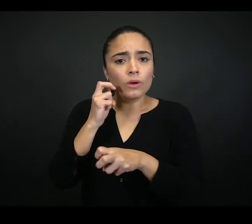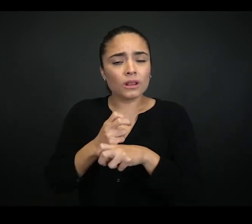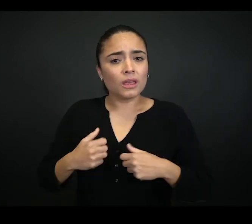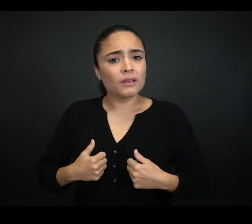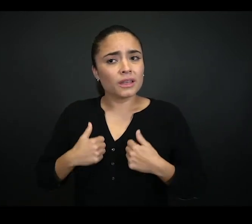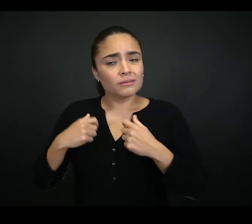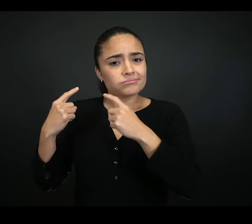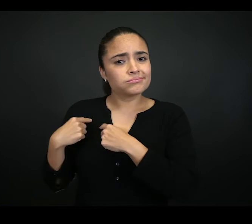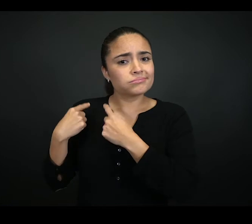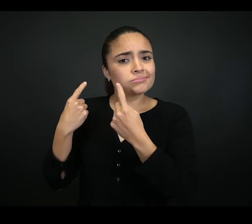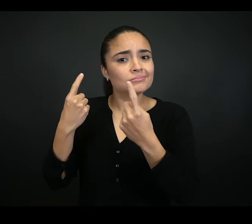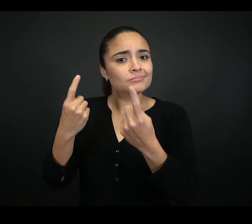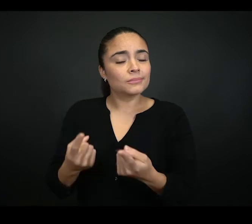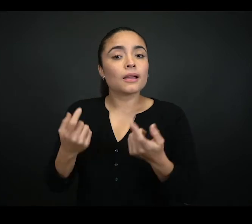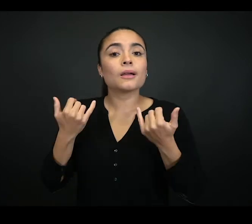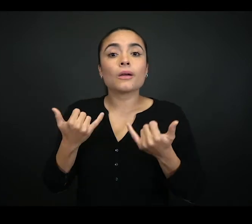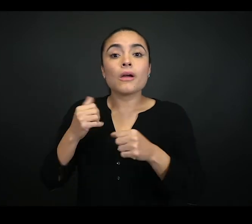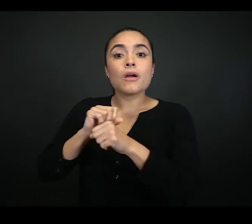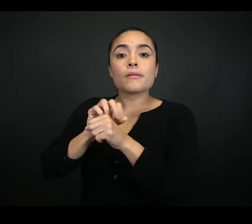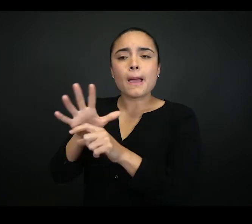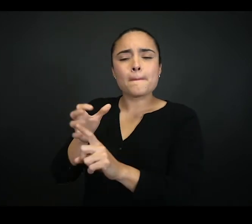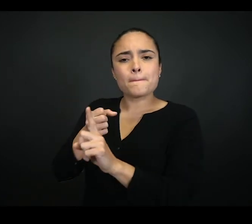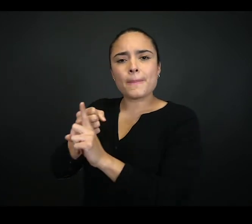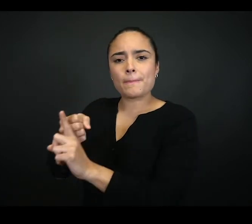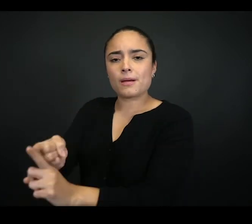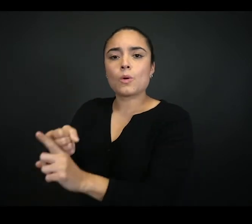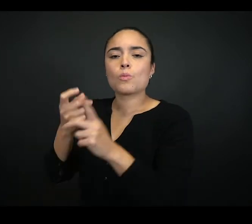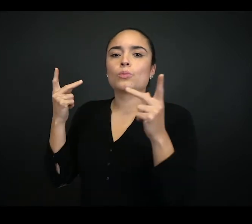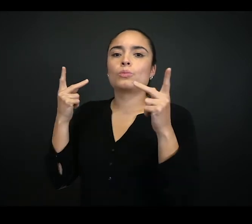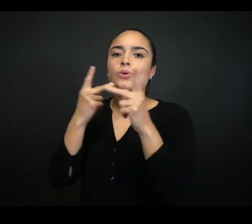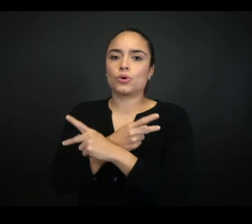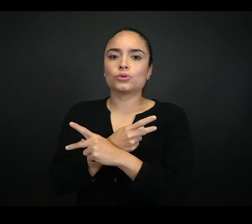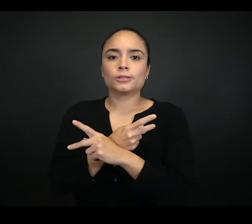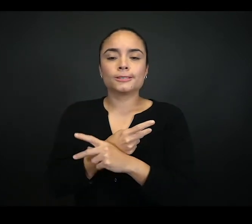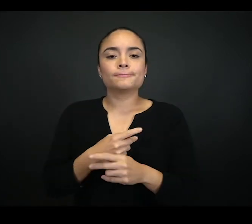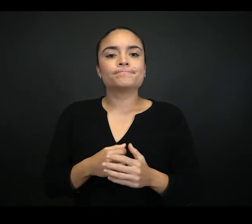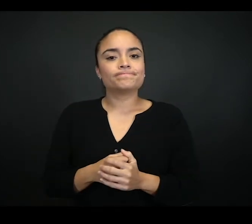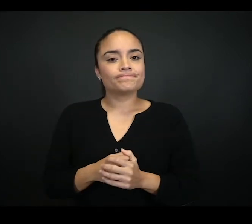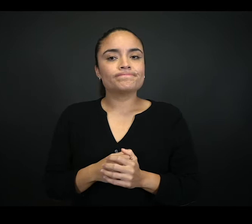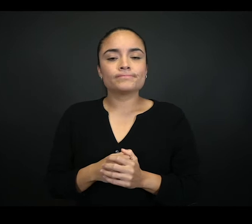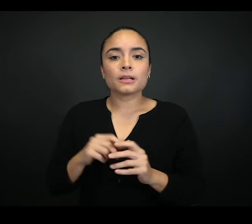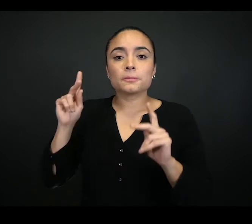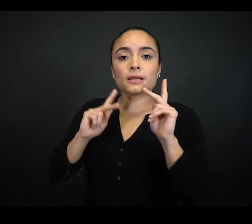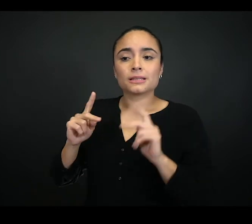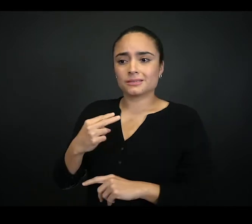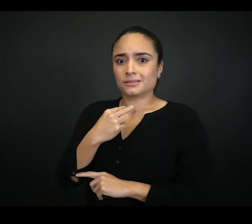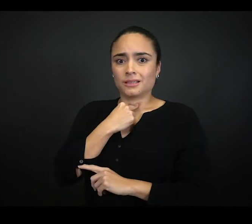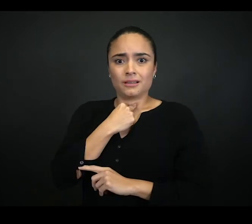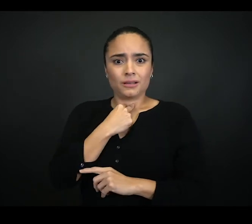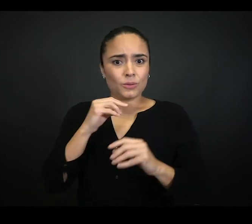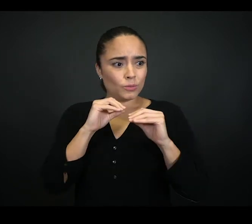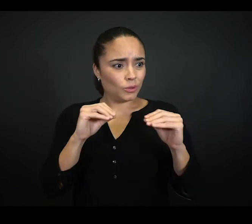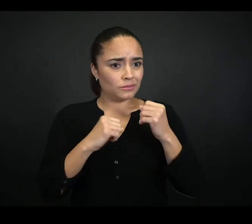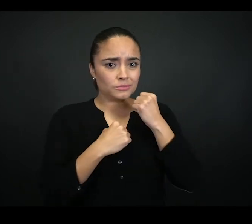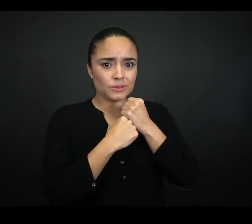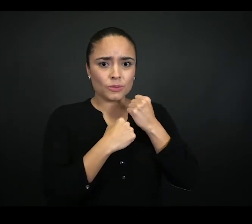them. Really rough lives people have, especially right now with all the concerns about the drug supply and